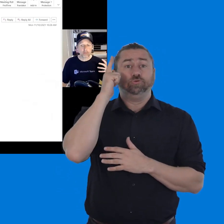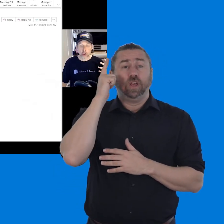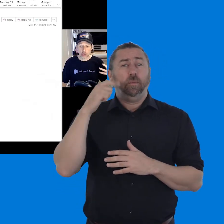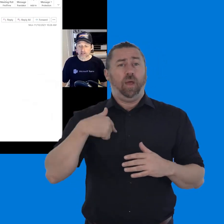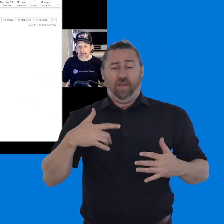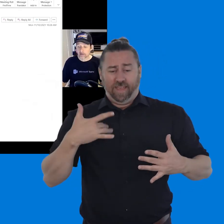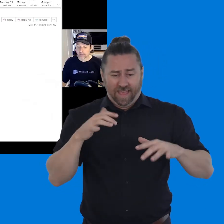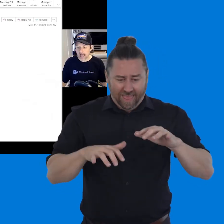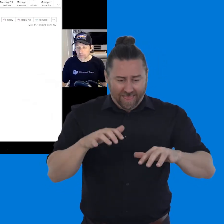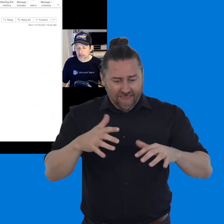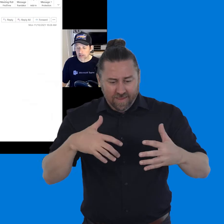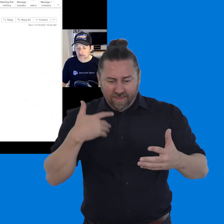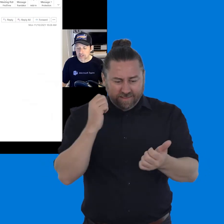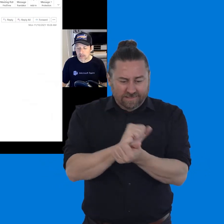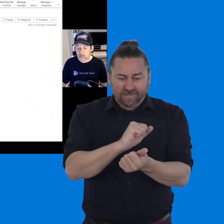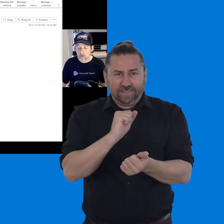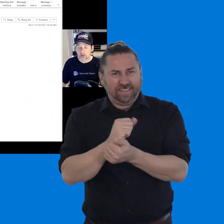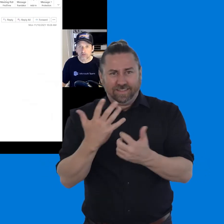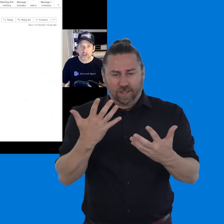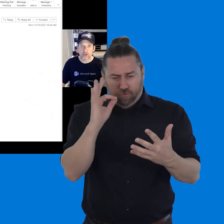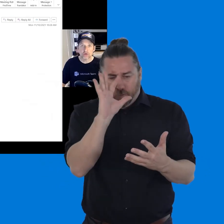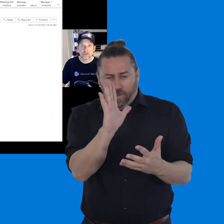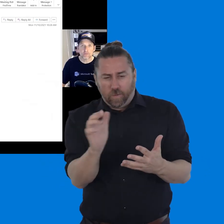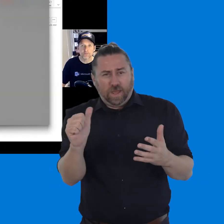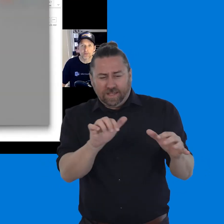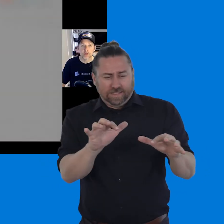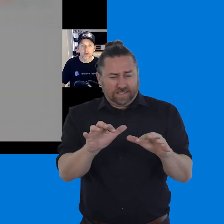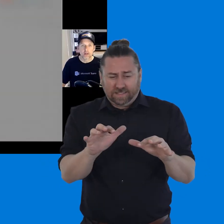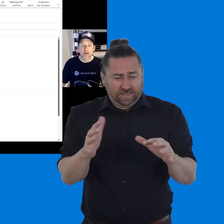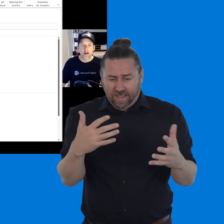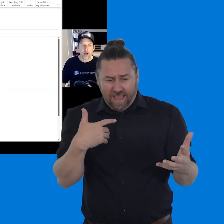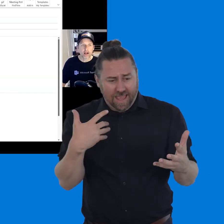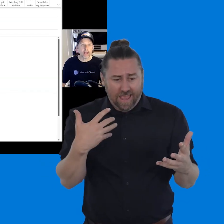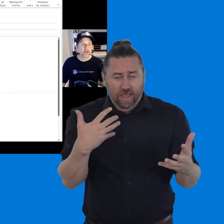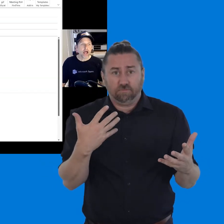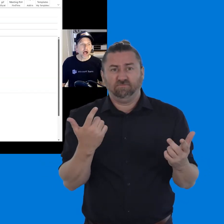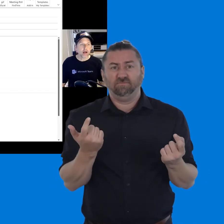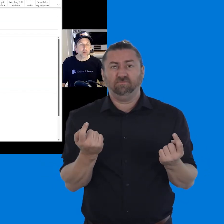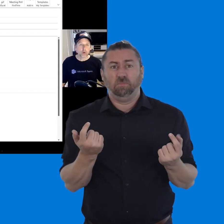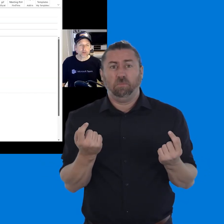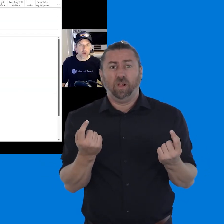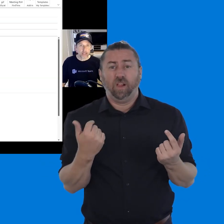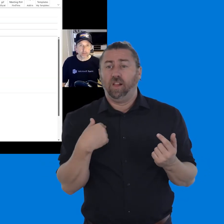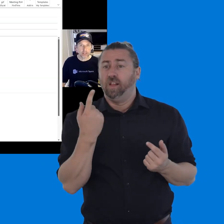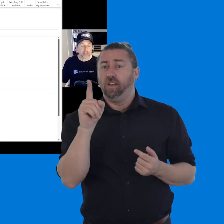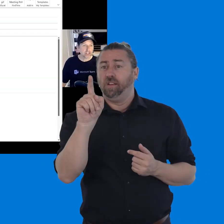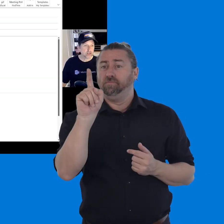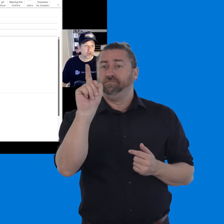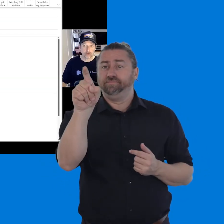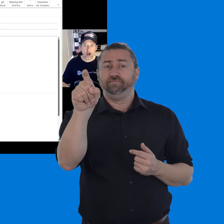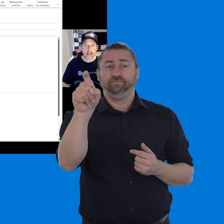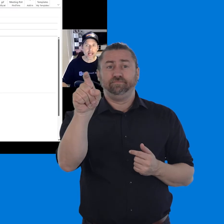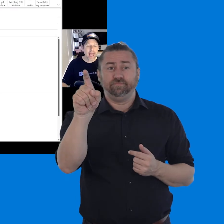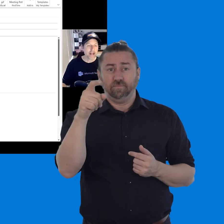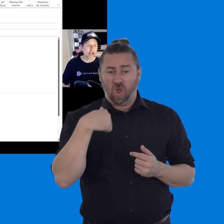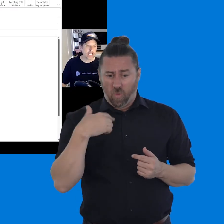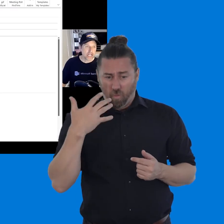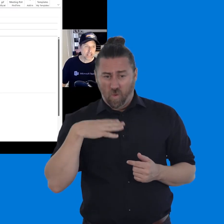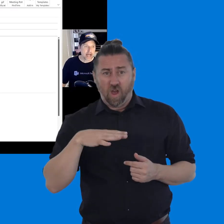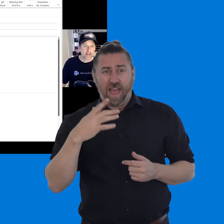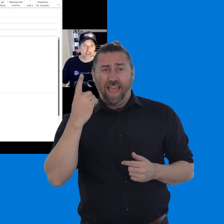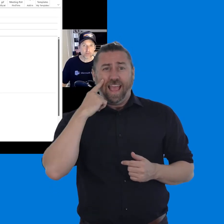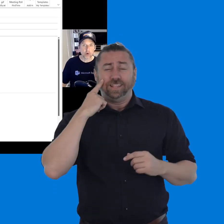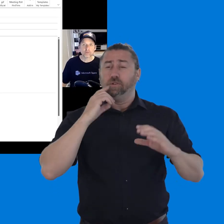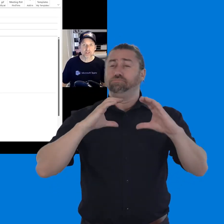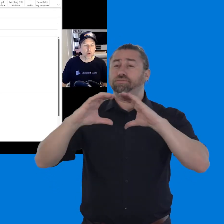maybe I'm locked out of that because of some sort of issues, okay, with my inability to write, and I